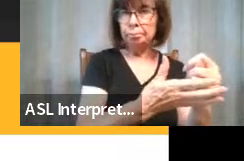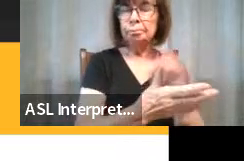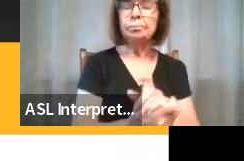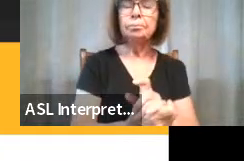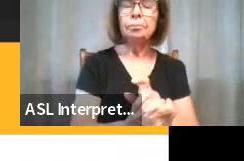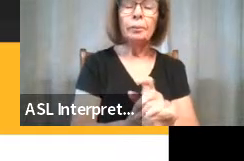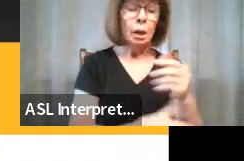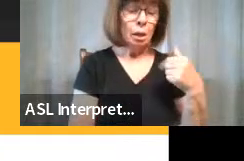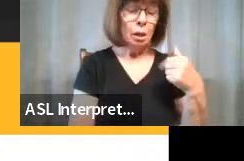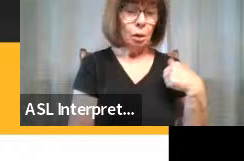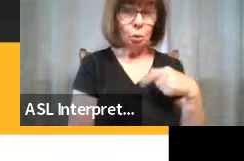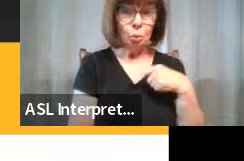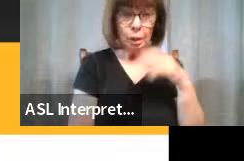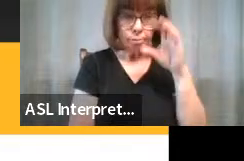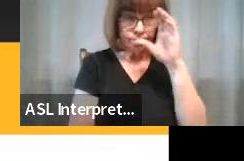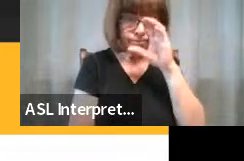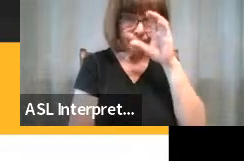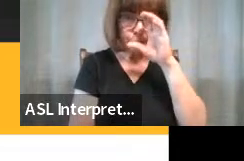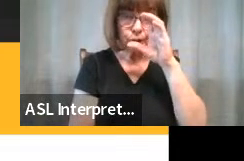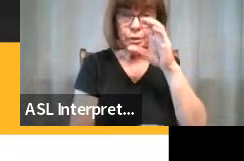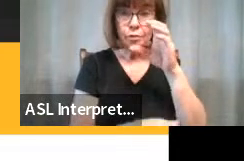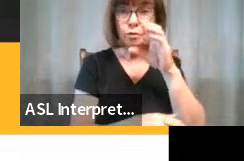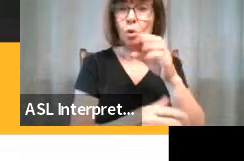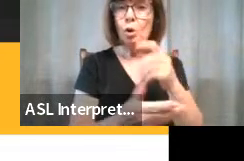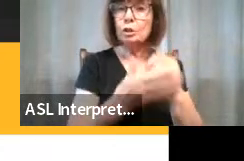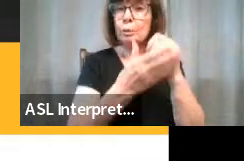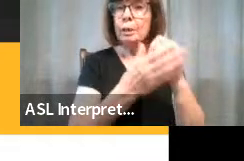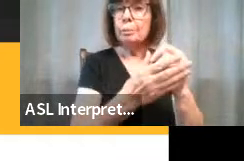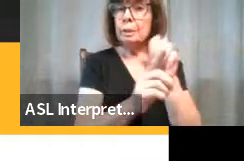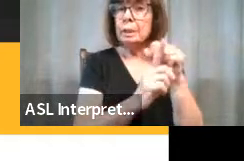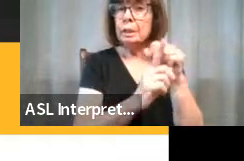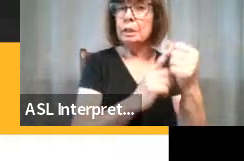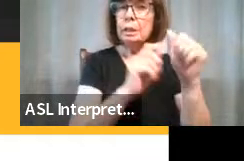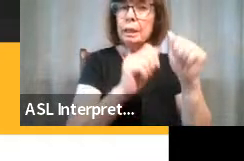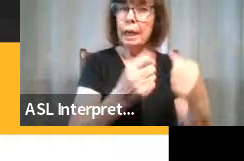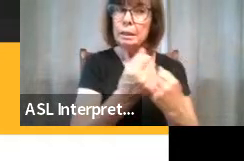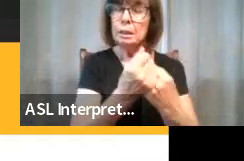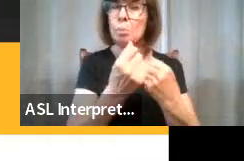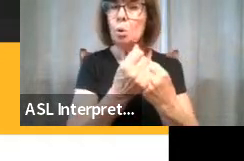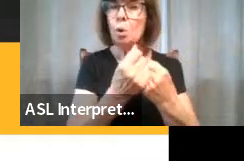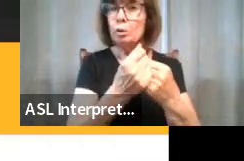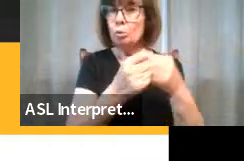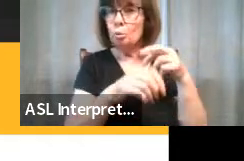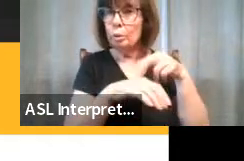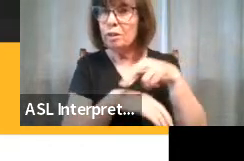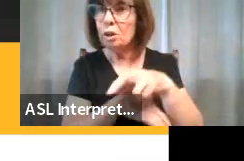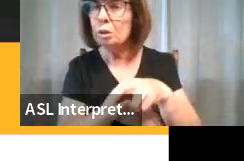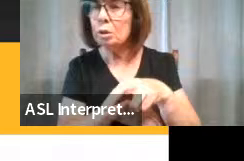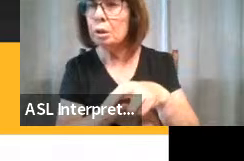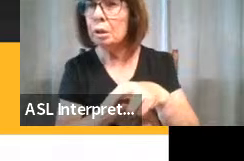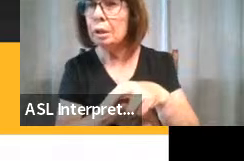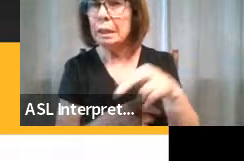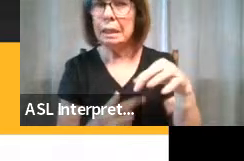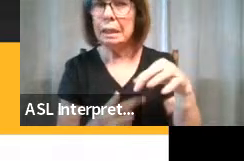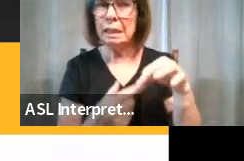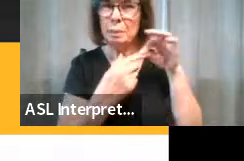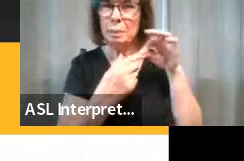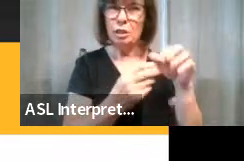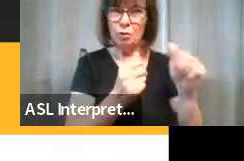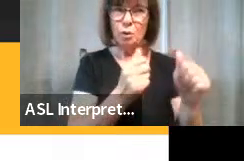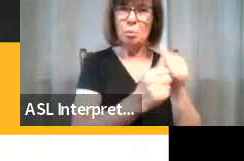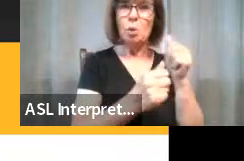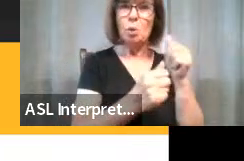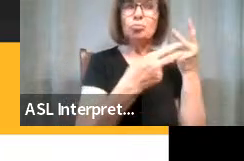looking for treatment settings in Alameda County that can support treatment referrals, especially for the most severe